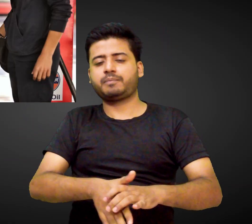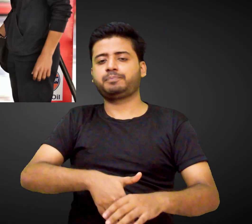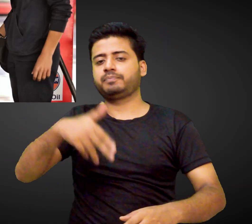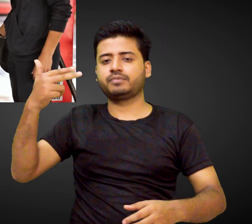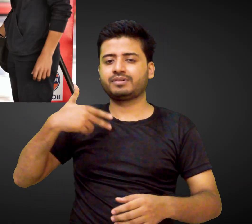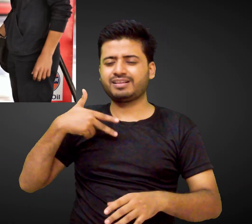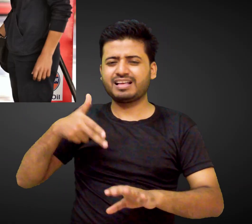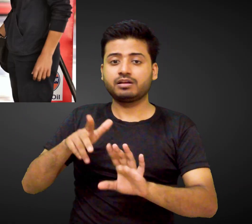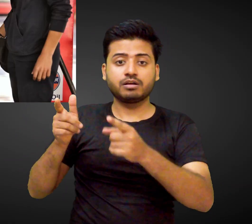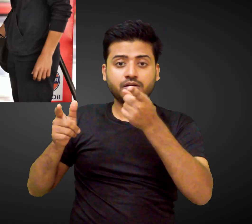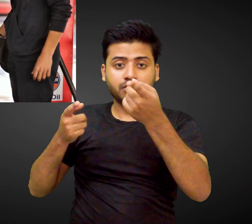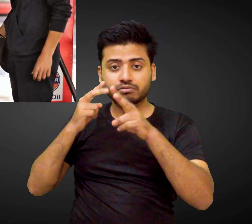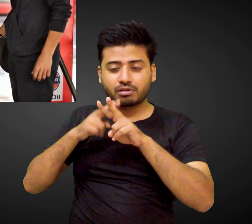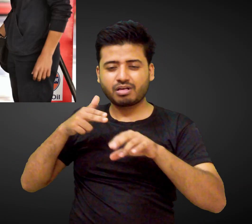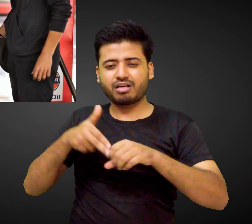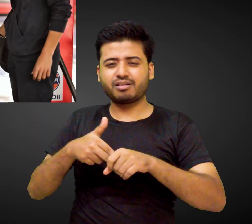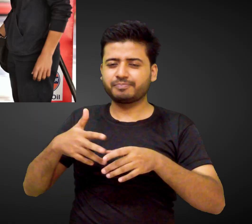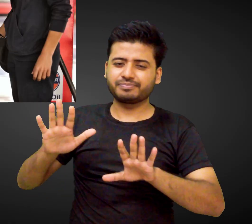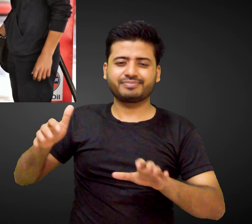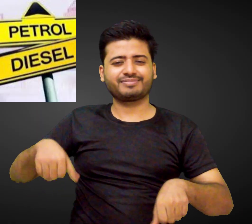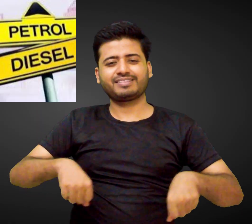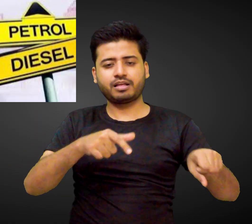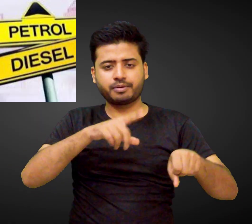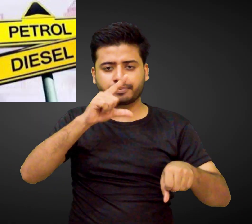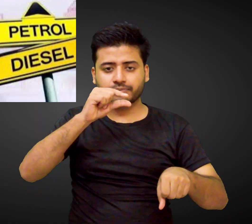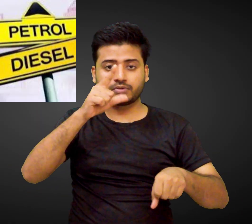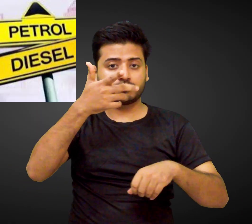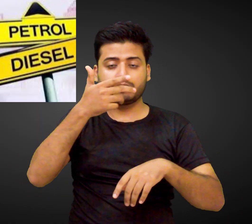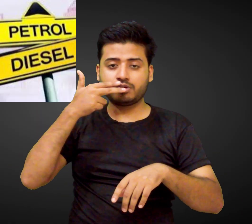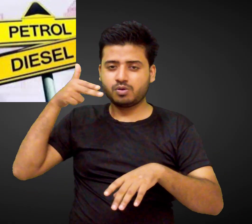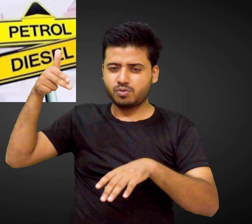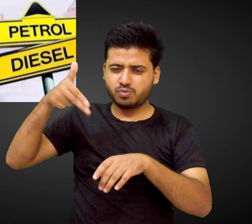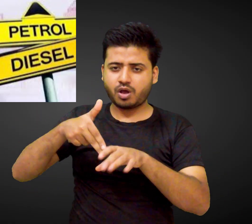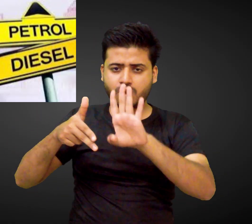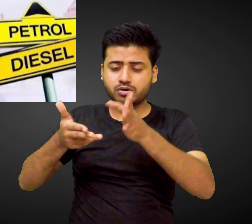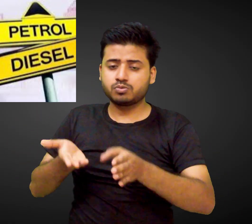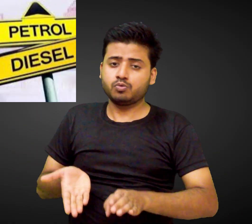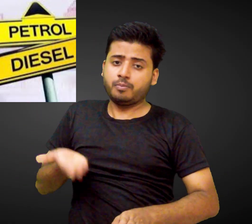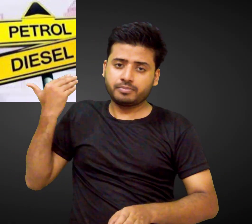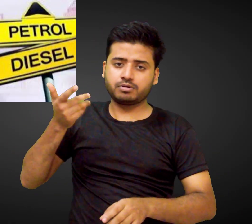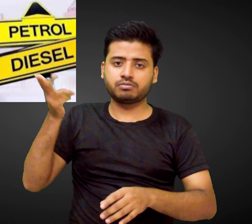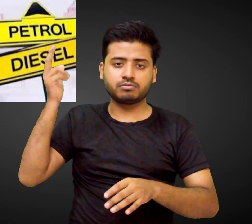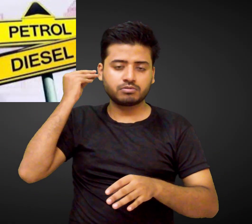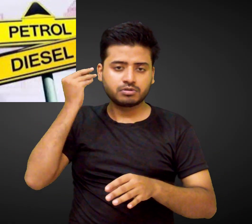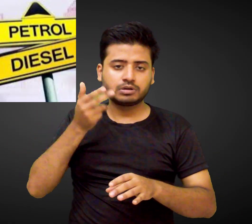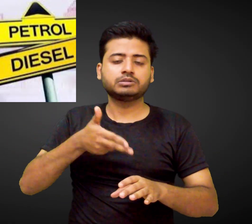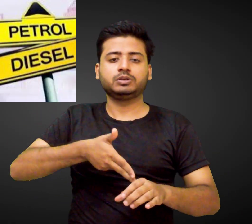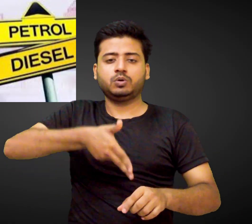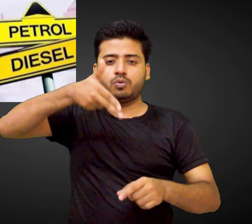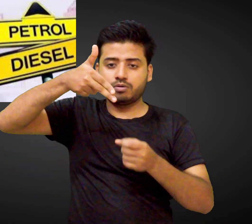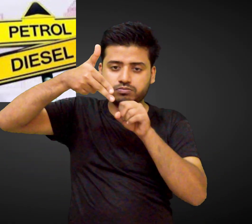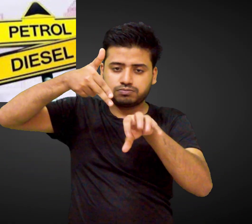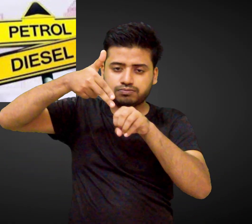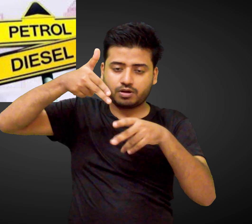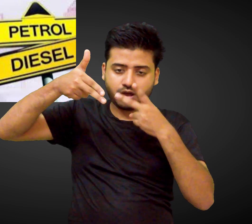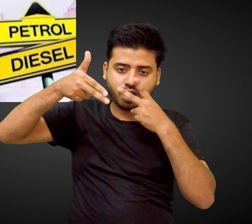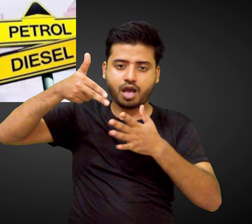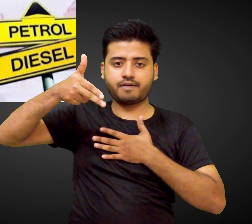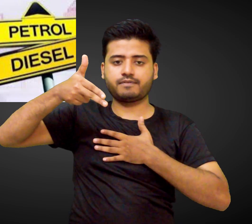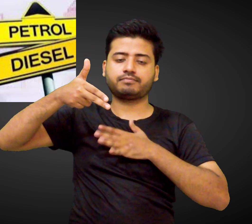diesel engine can be up to 40% more efficient than a spark-ignited petrol engine with the same power output, ceteris paribus, particularly